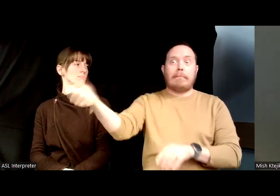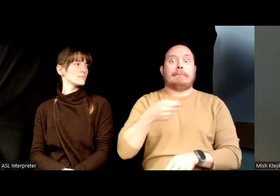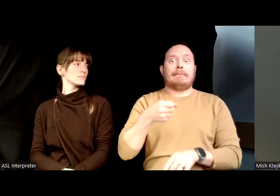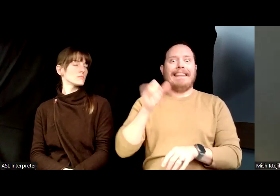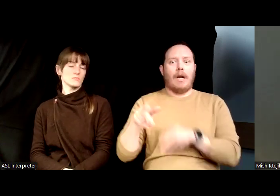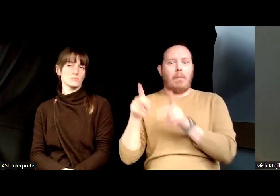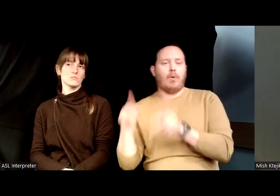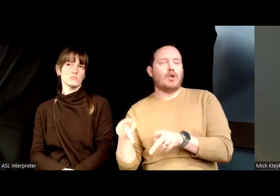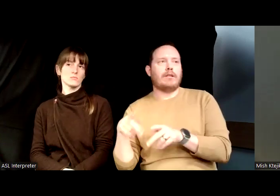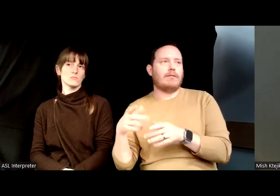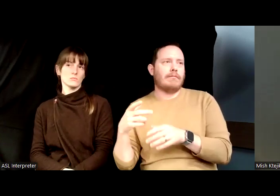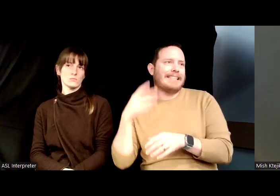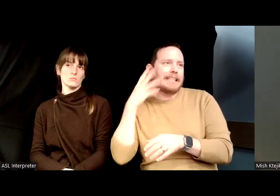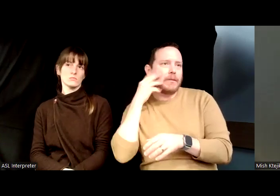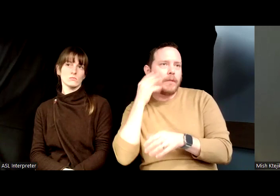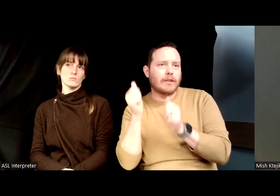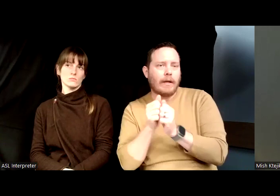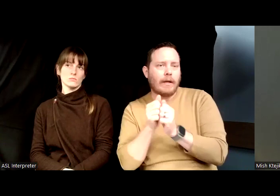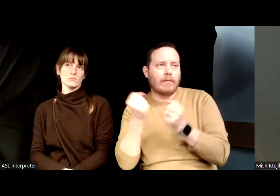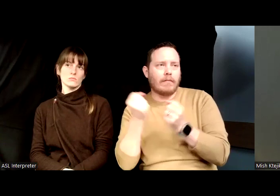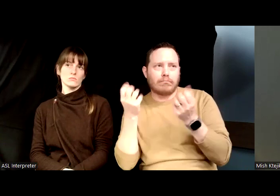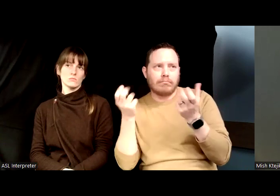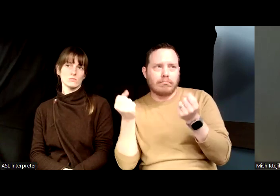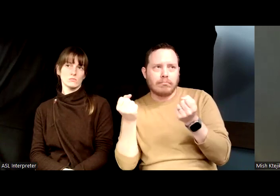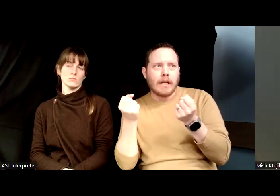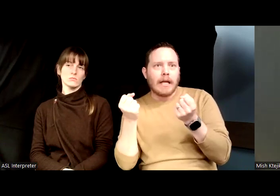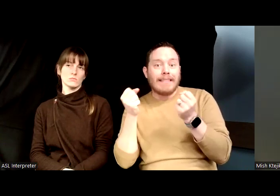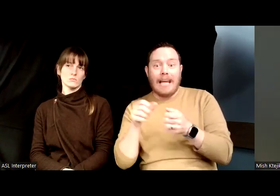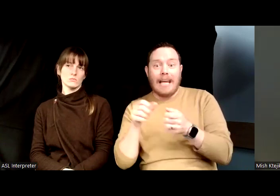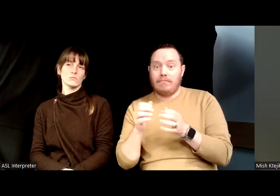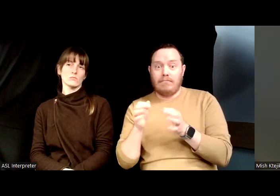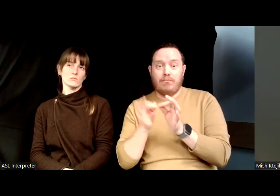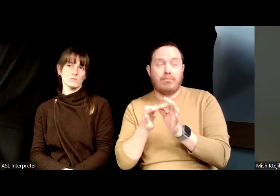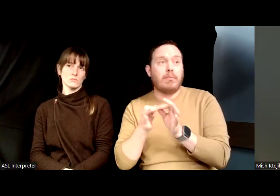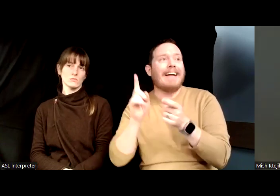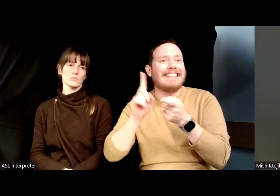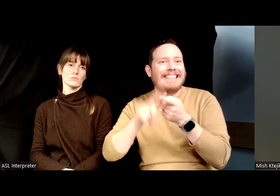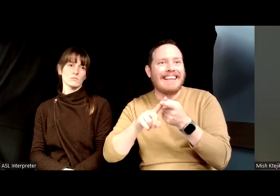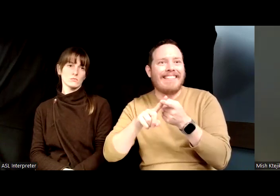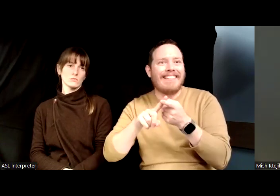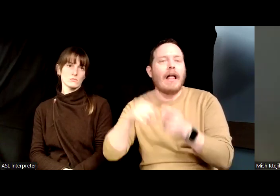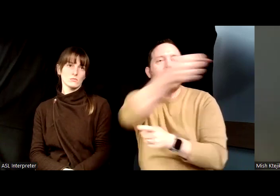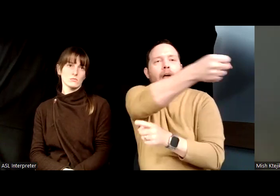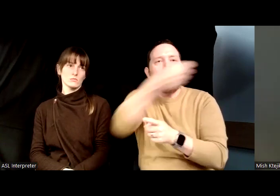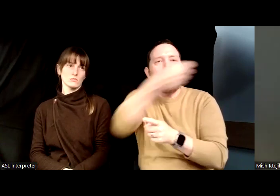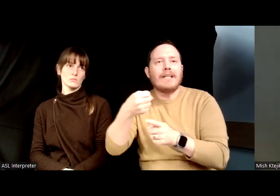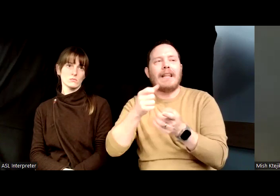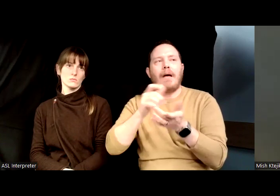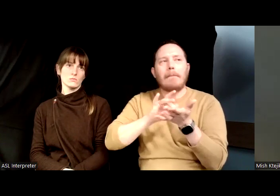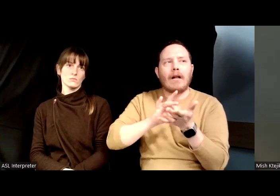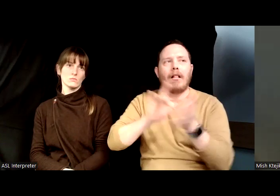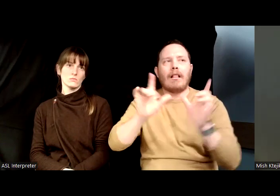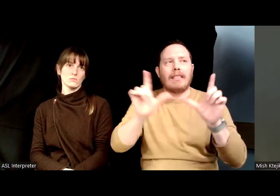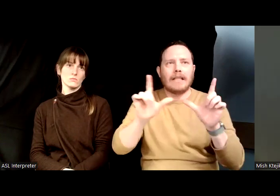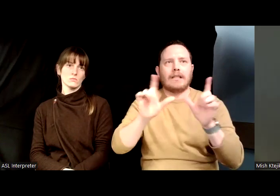if someone needs to pull in a person that has just sign experience and interpret until